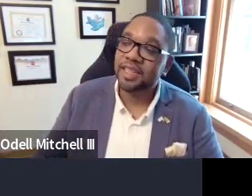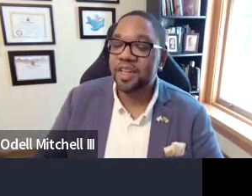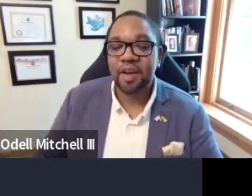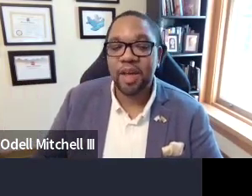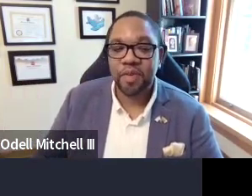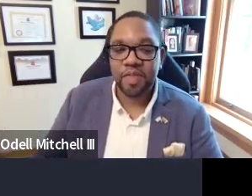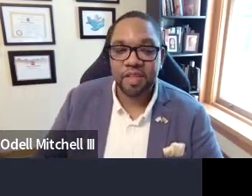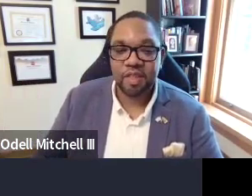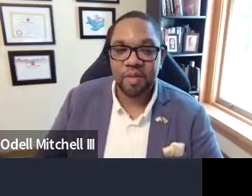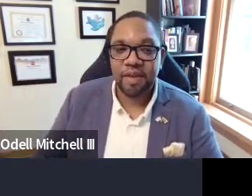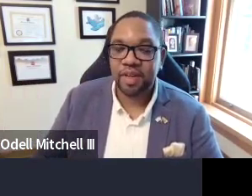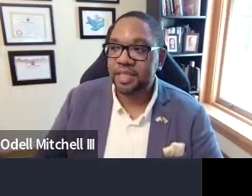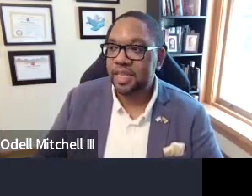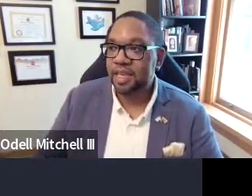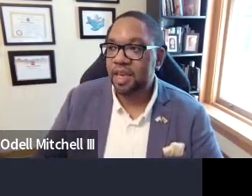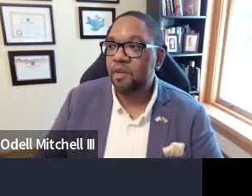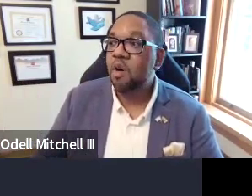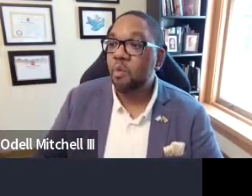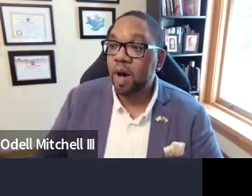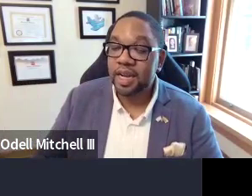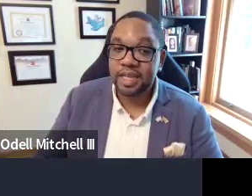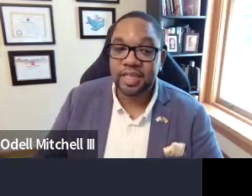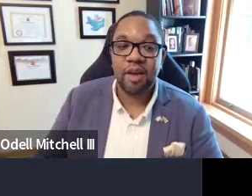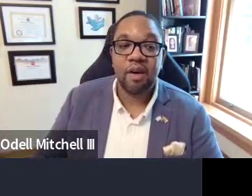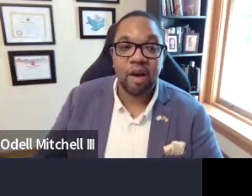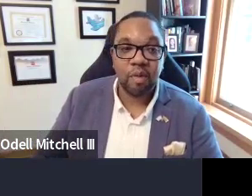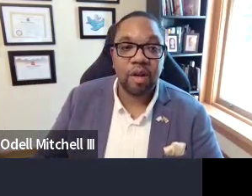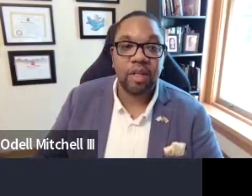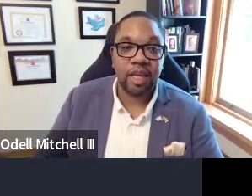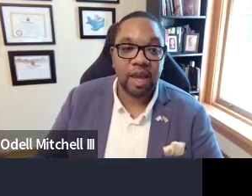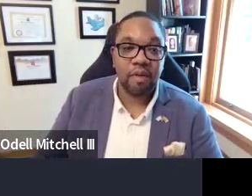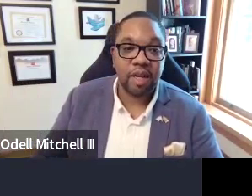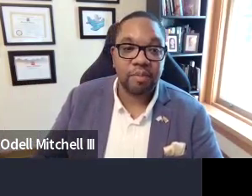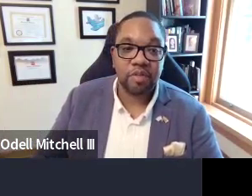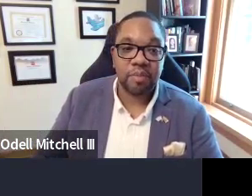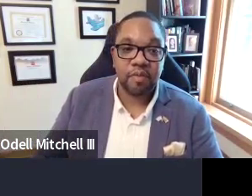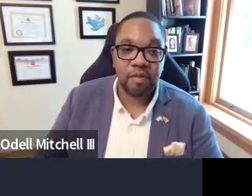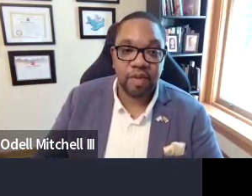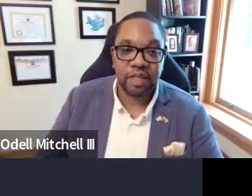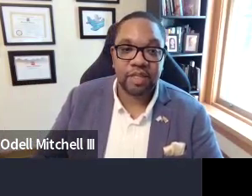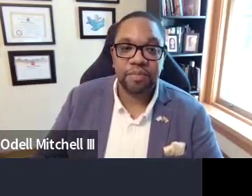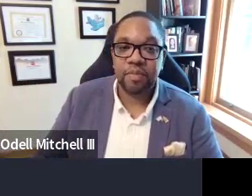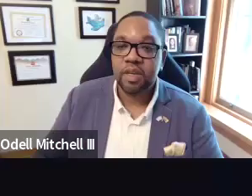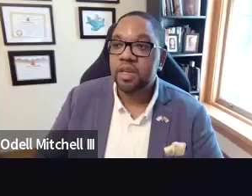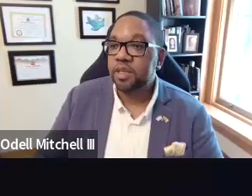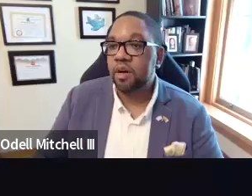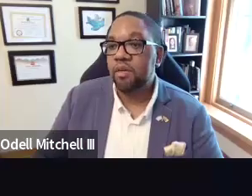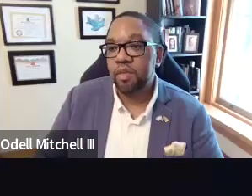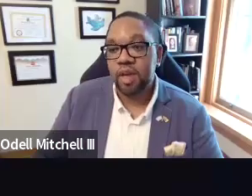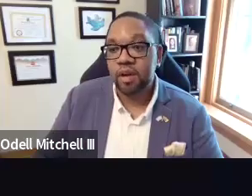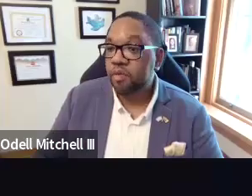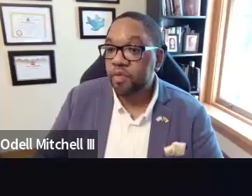So yeah, let's talk about a few of these so that we have a good sense of what it is that we are looking at when it comes to some of our fees.